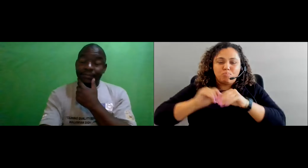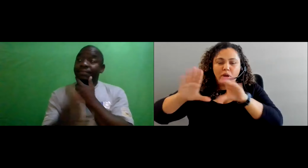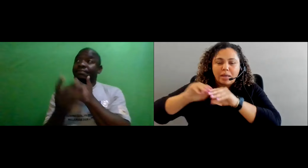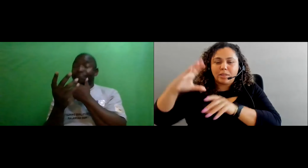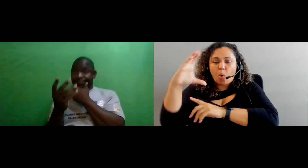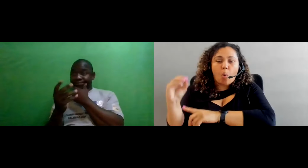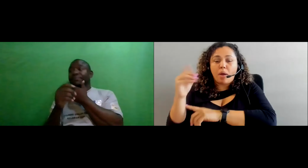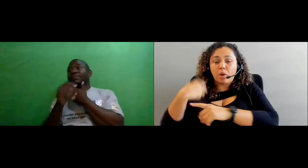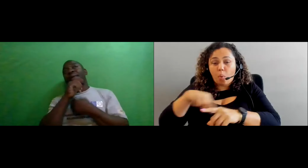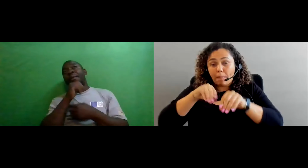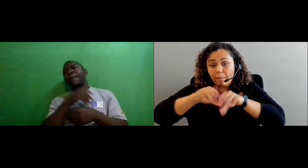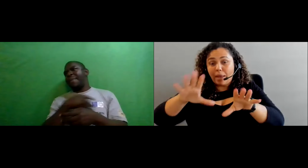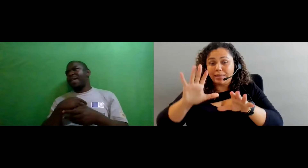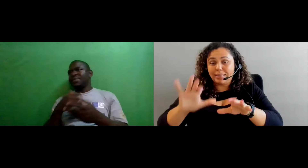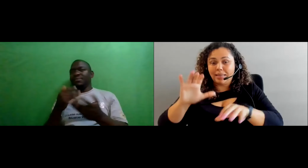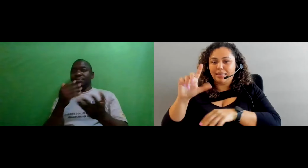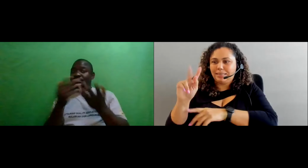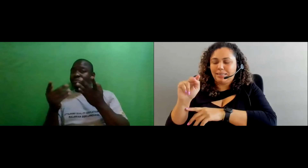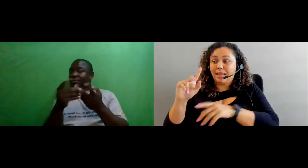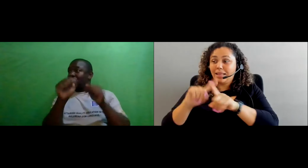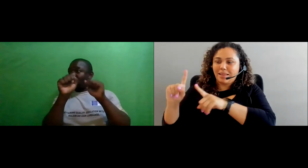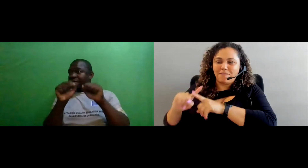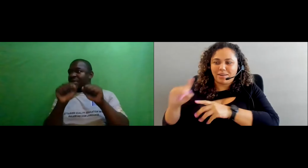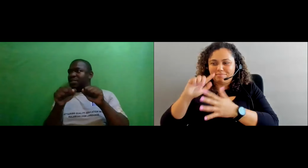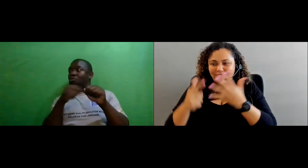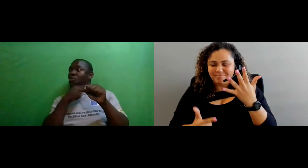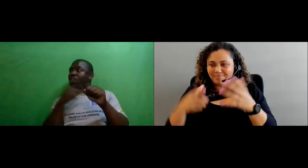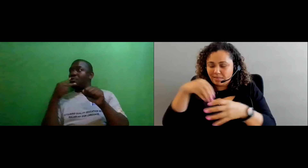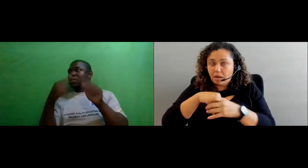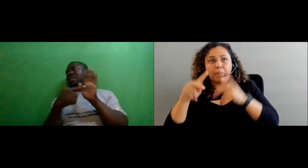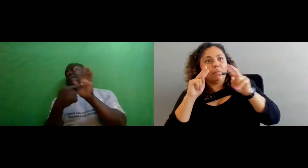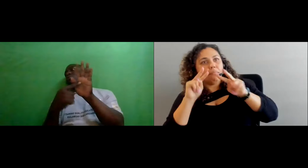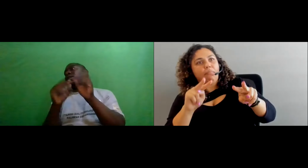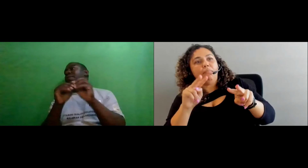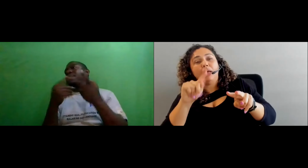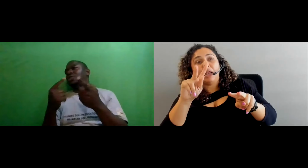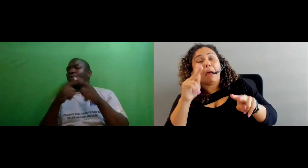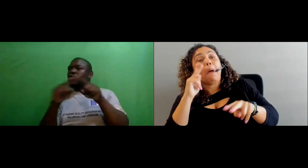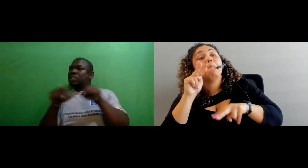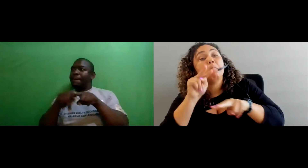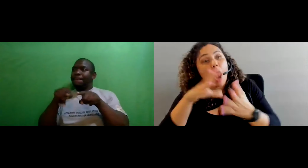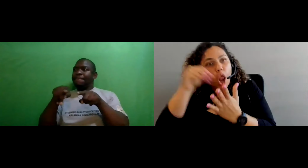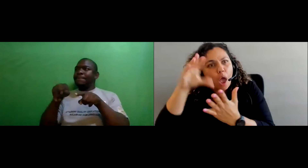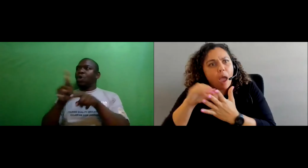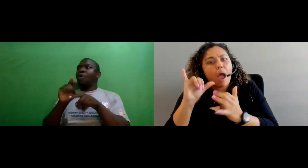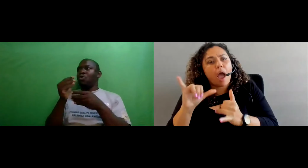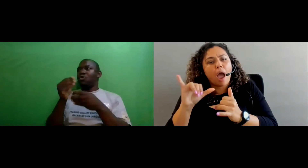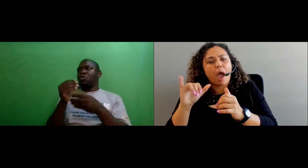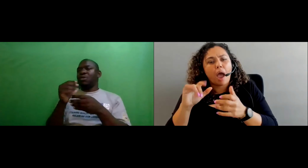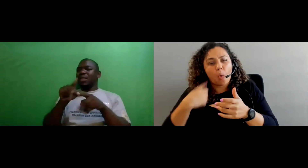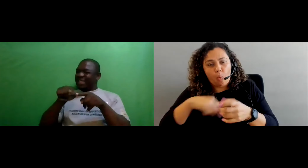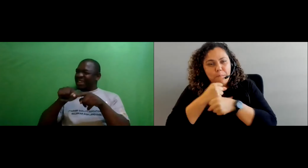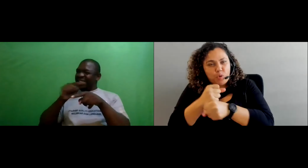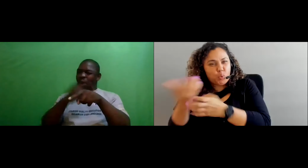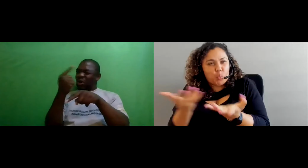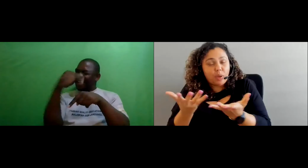TV whereby we'll be able to air out the episodes, and so that our people should be able to learn and see what we produce.